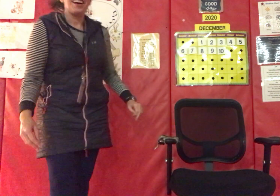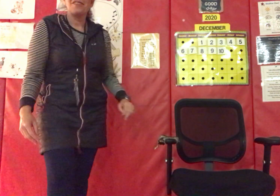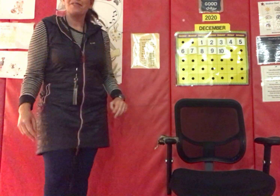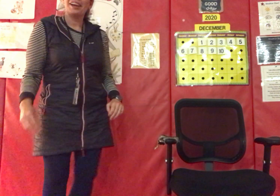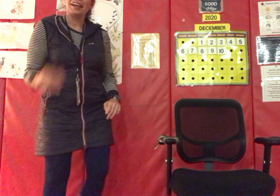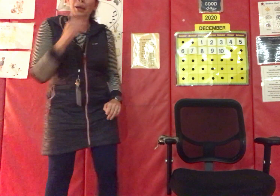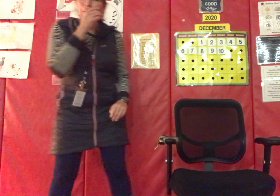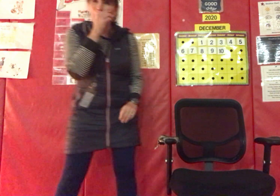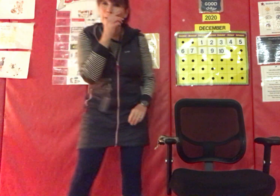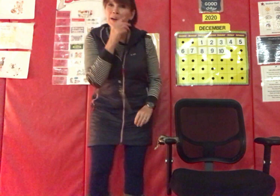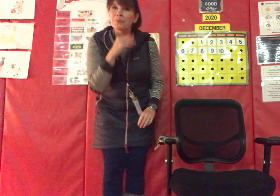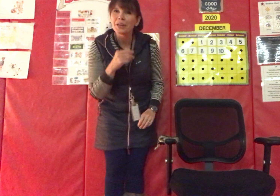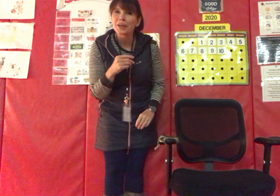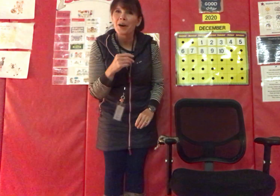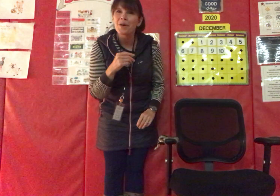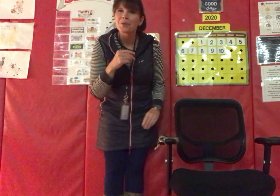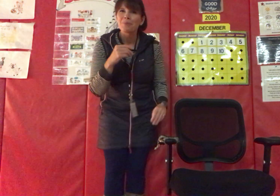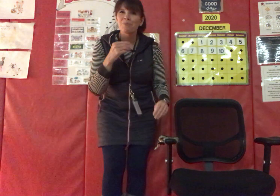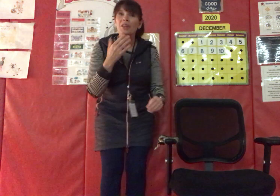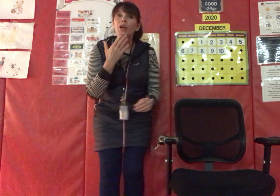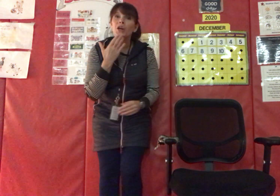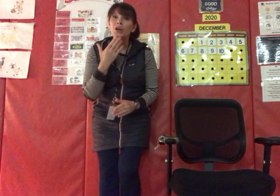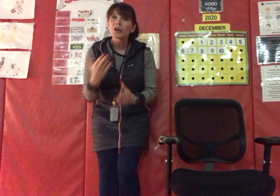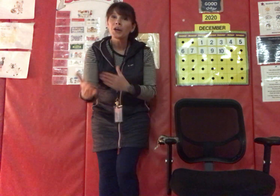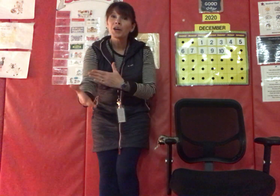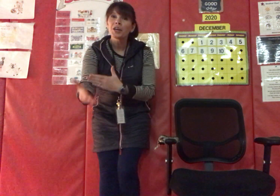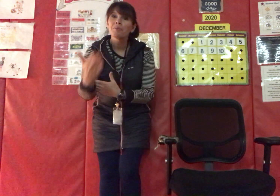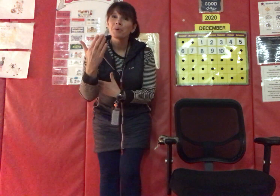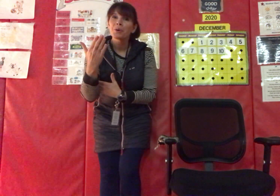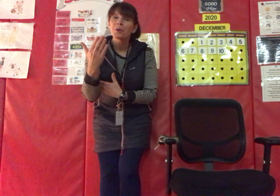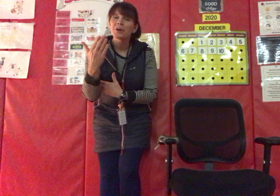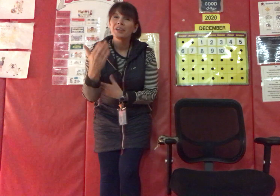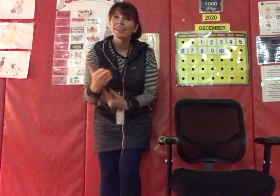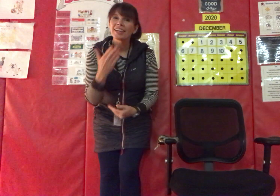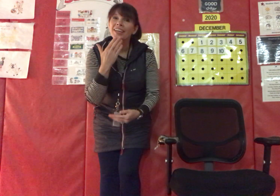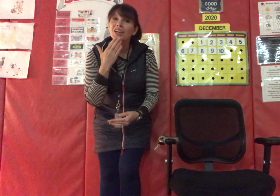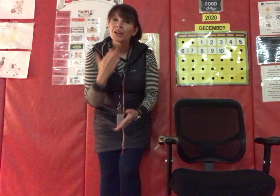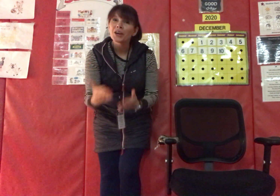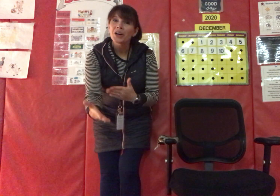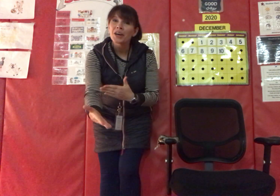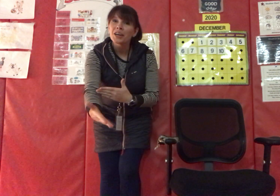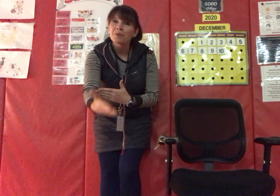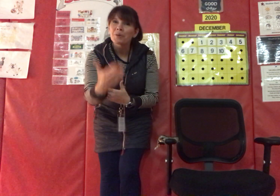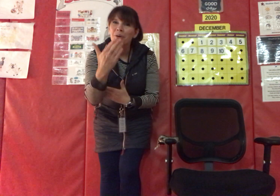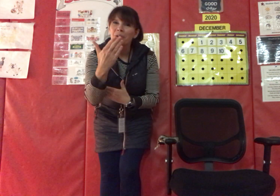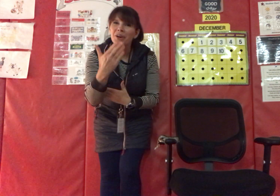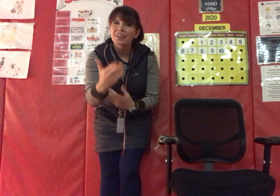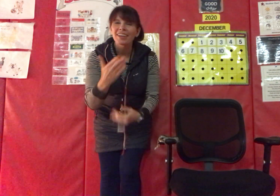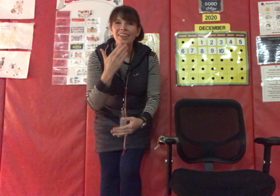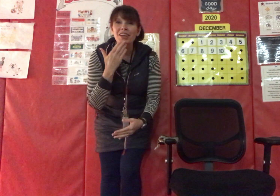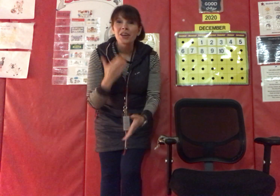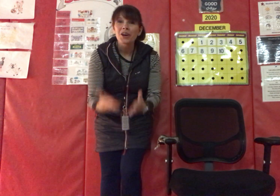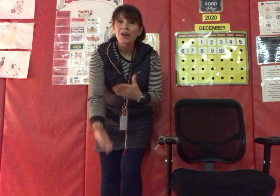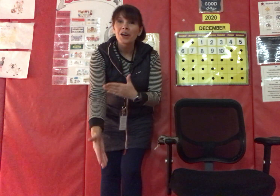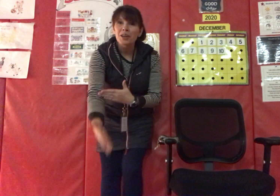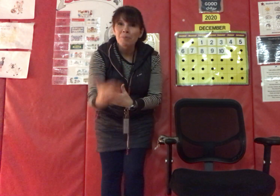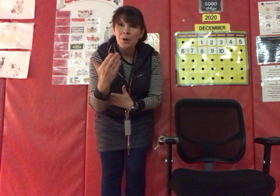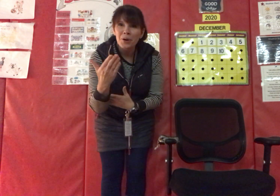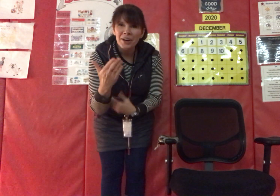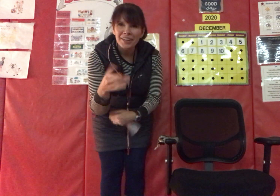All right, here we go. Good morning, good morning, good